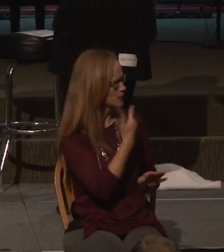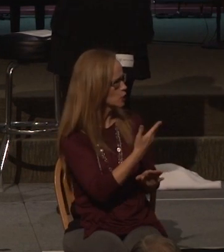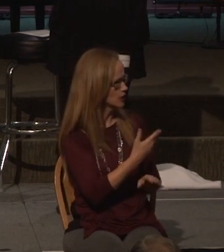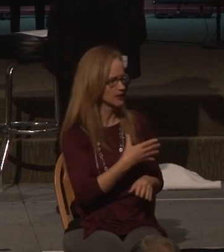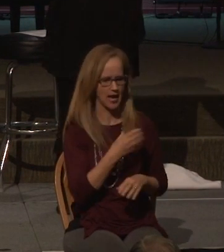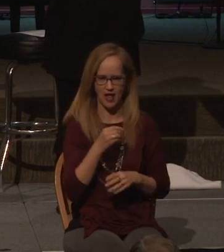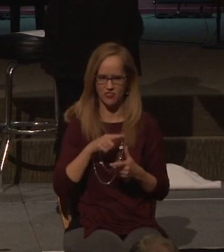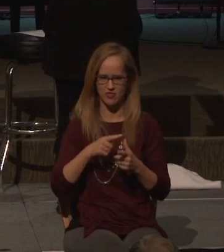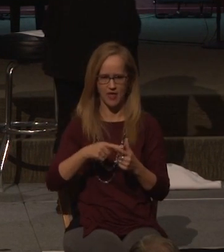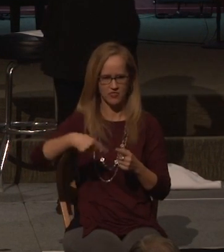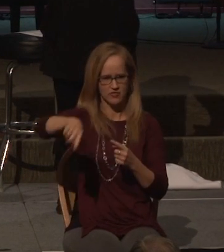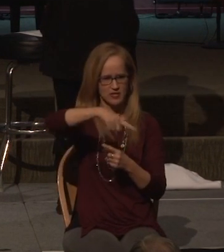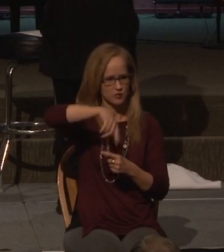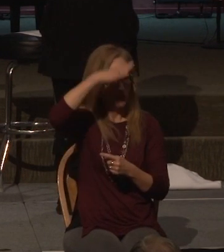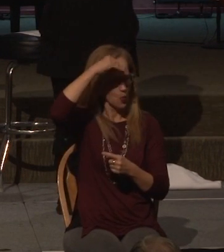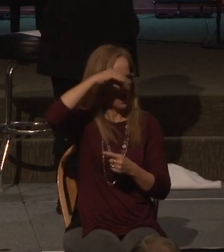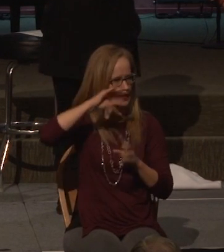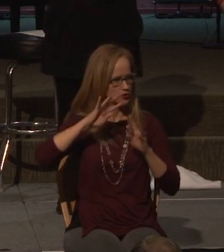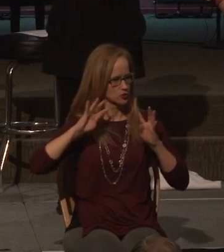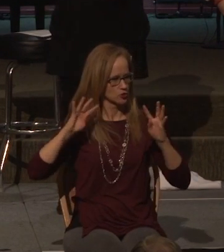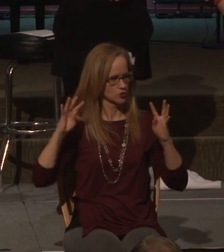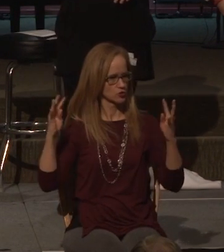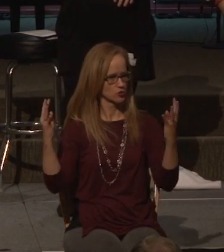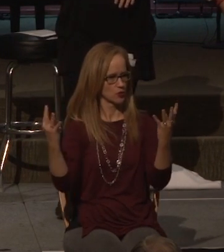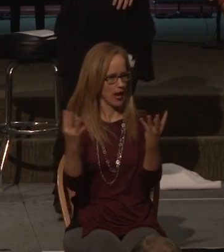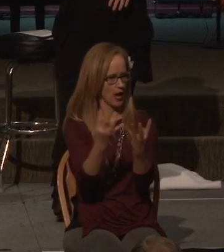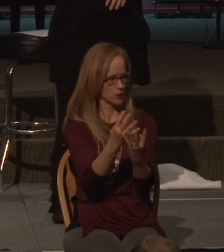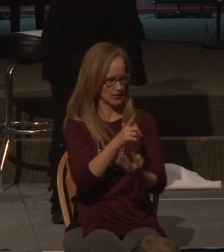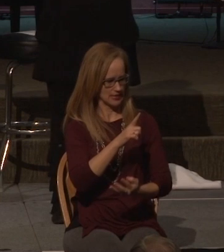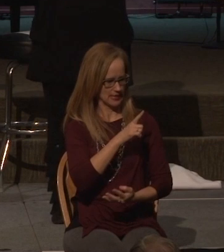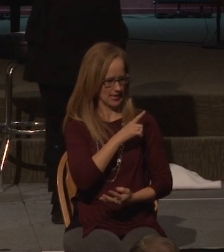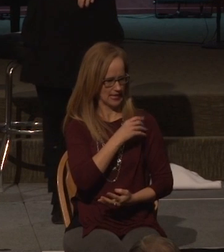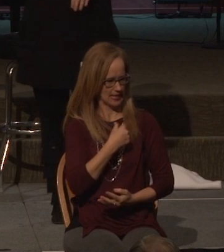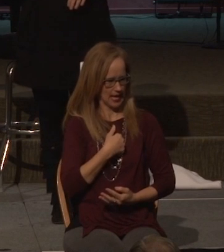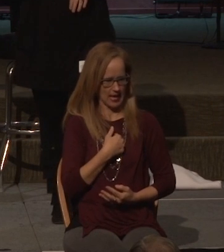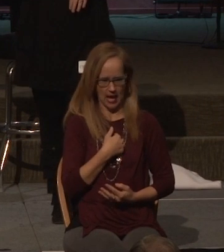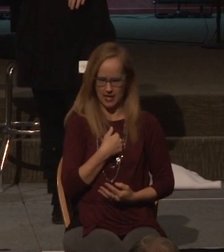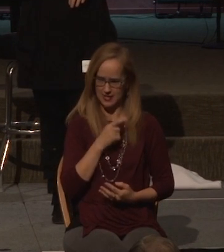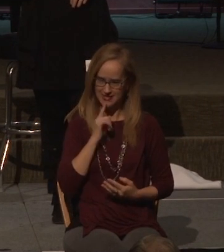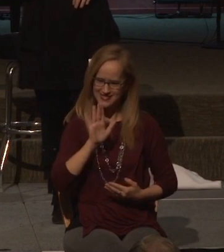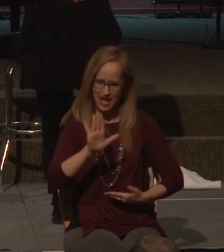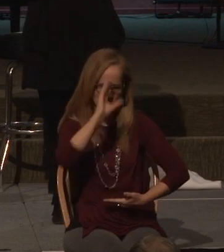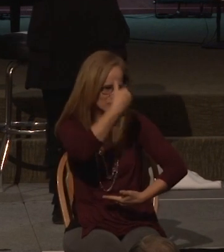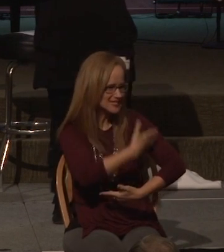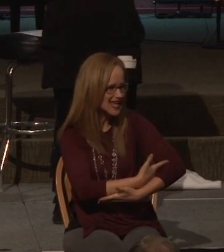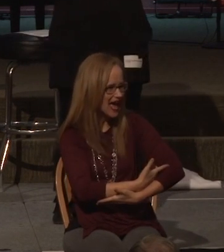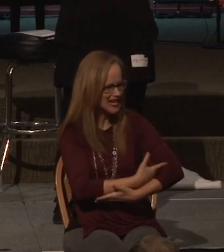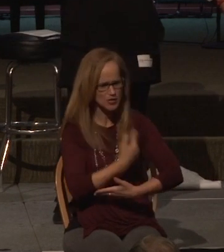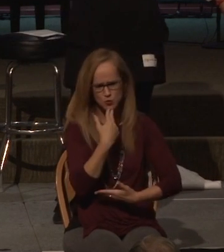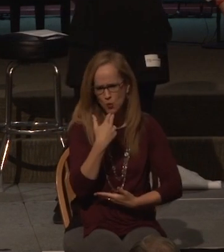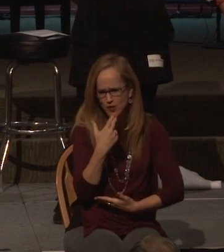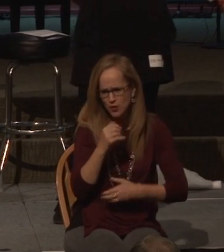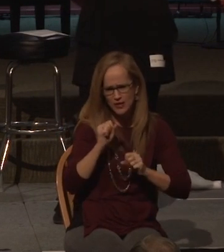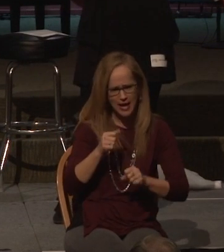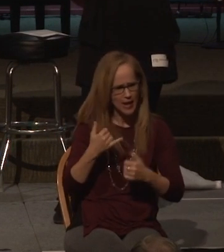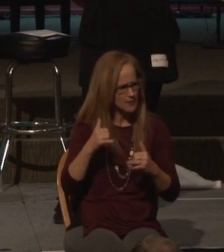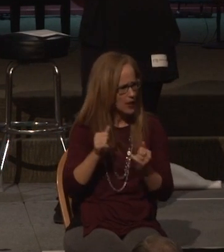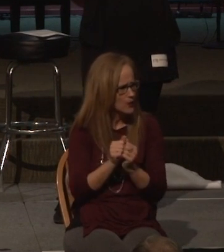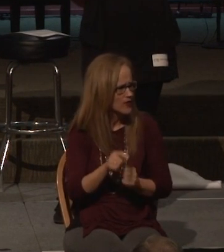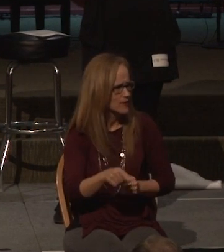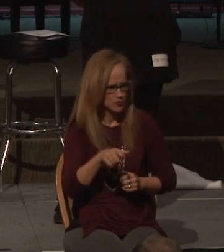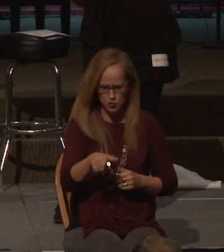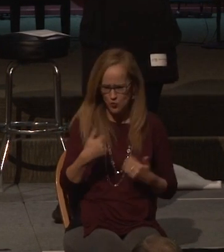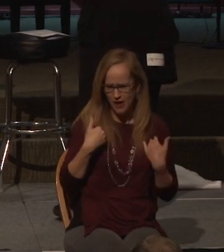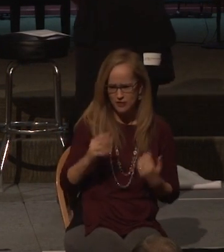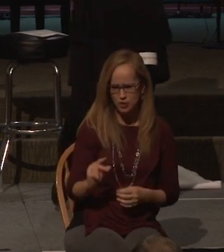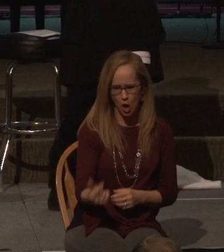then all of a sudden, these little boys just surrounded Lincoln and I. And, oh, my gosh, is that your son? He's so cute. Can I play with him? Do you have a dog? Could I